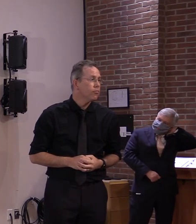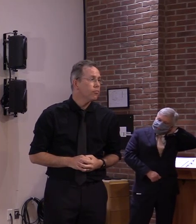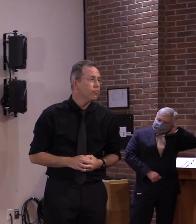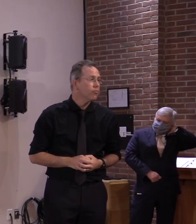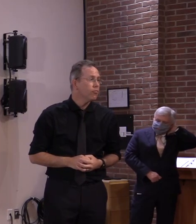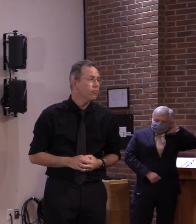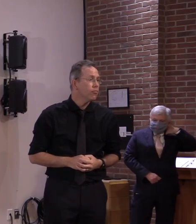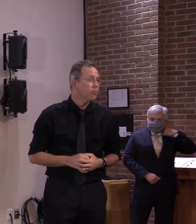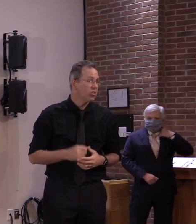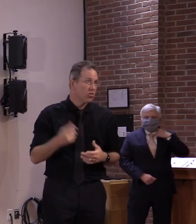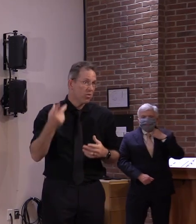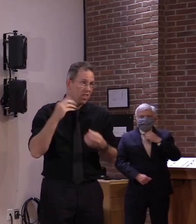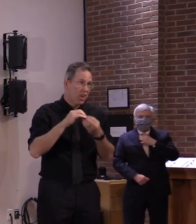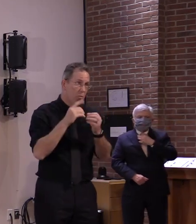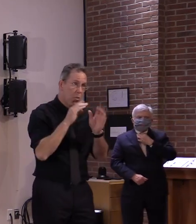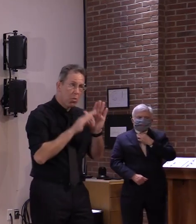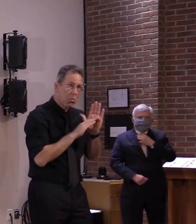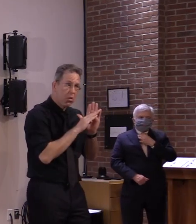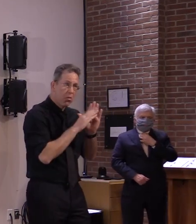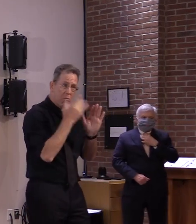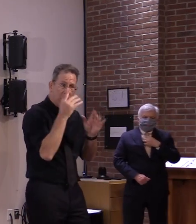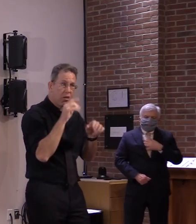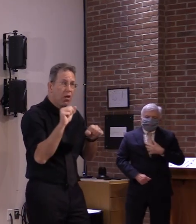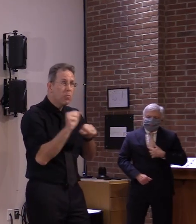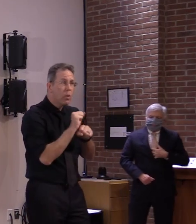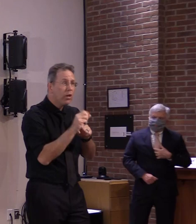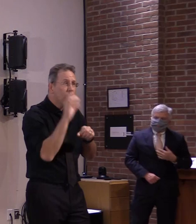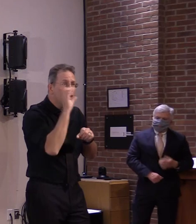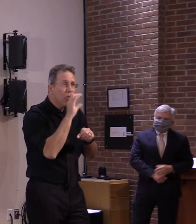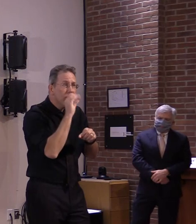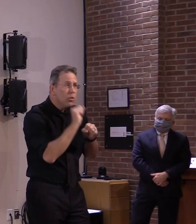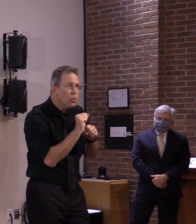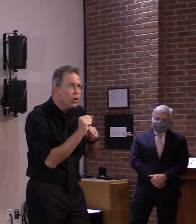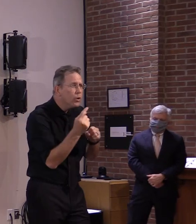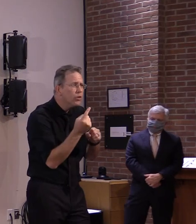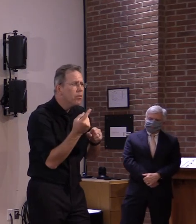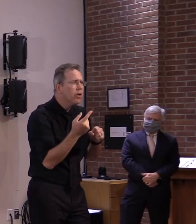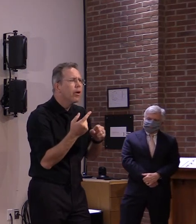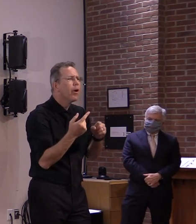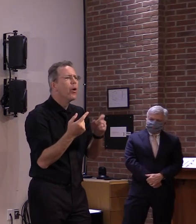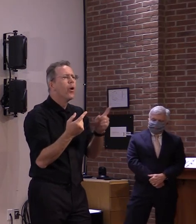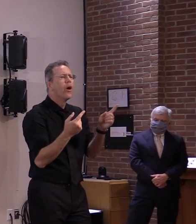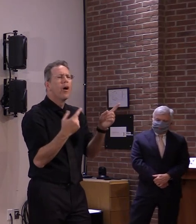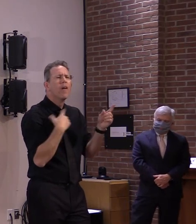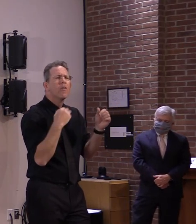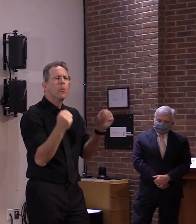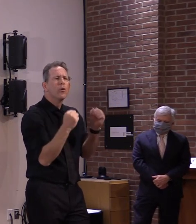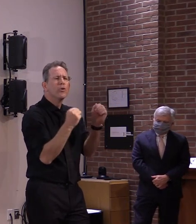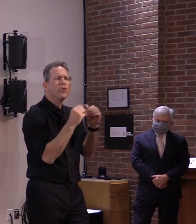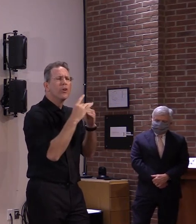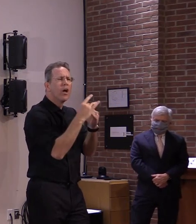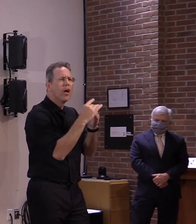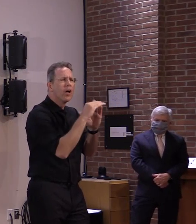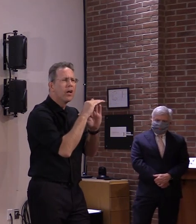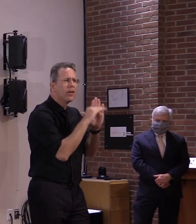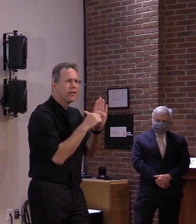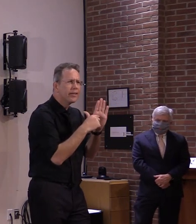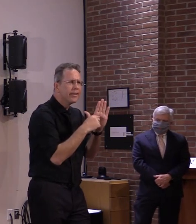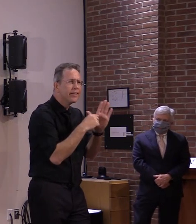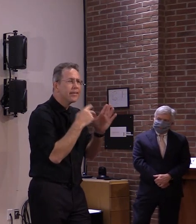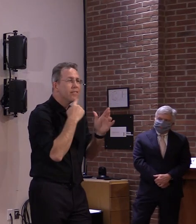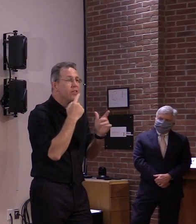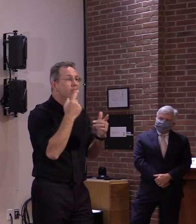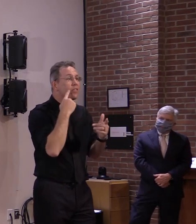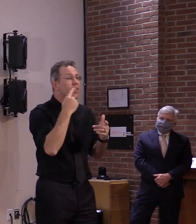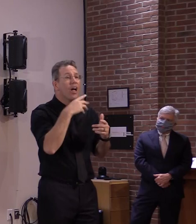administration announced winter guidance, kind of asking that out-of-state workers don't come